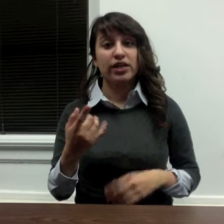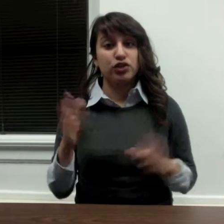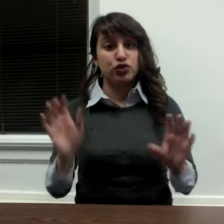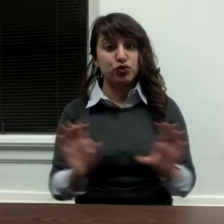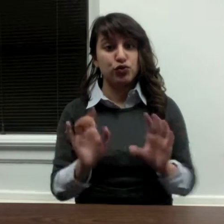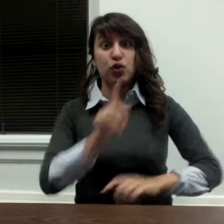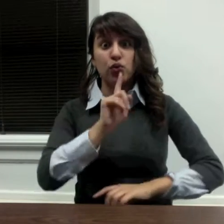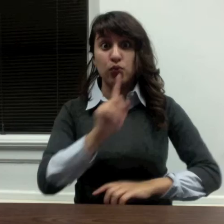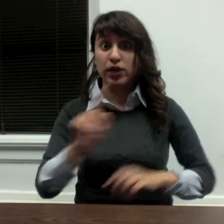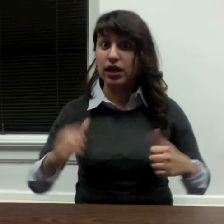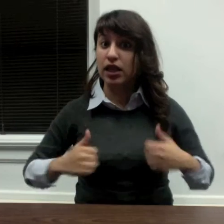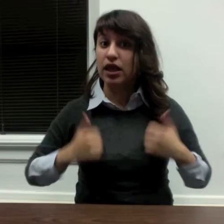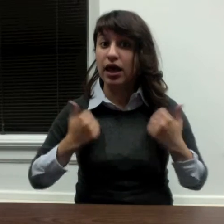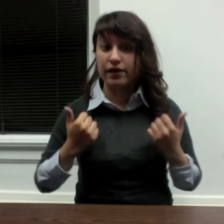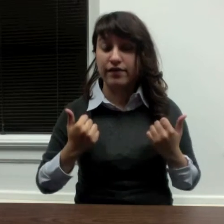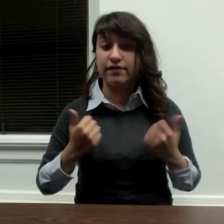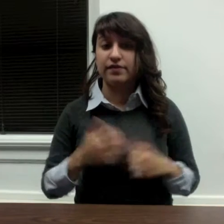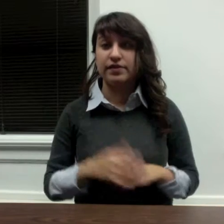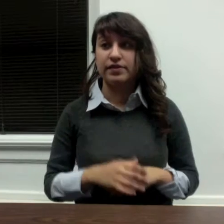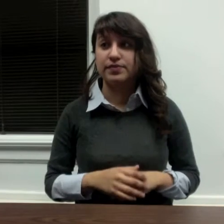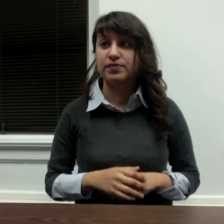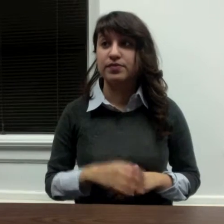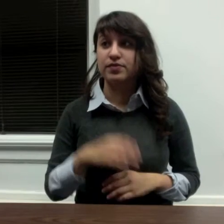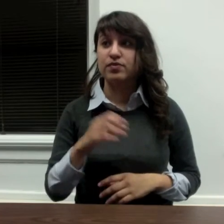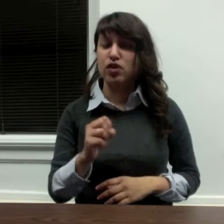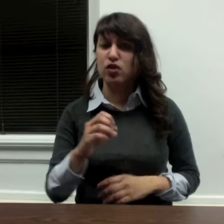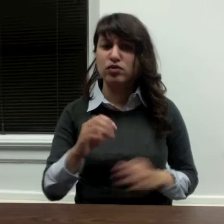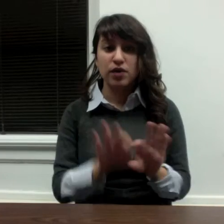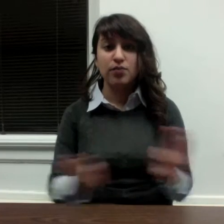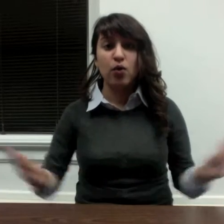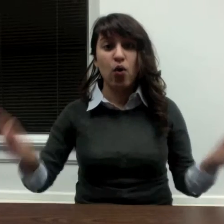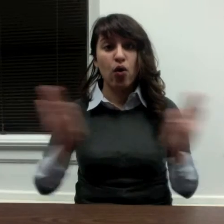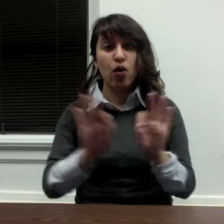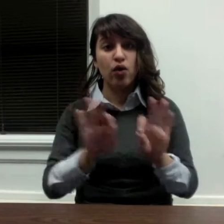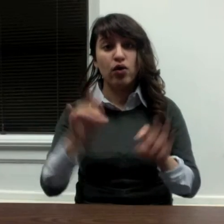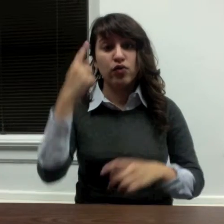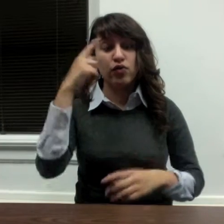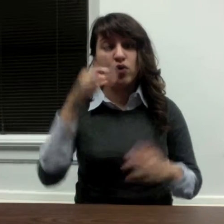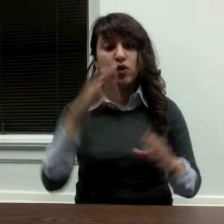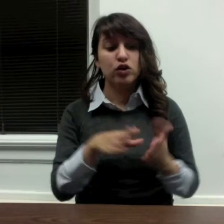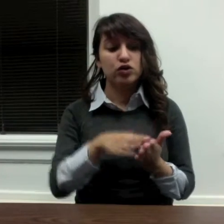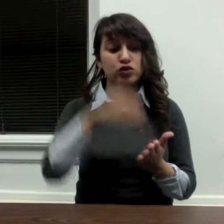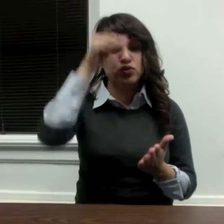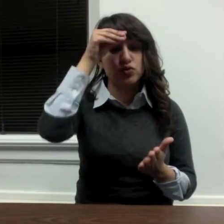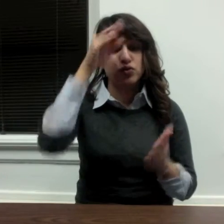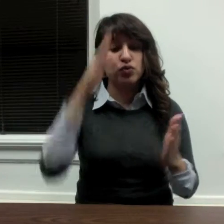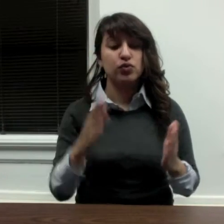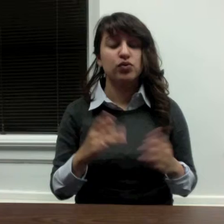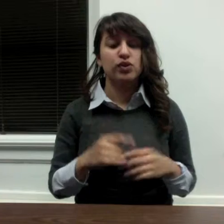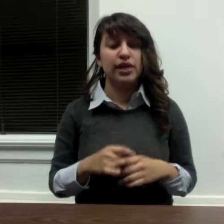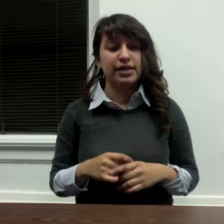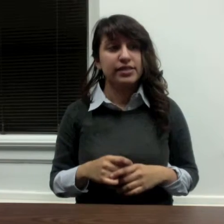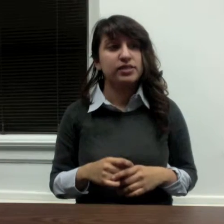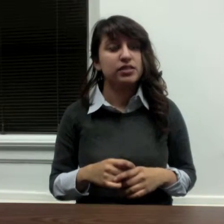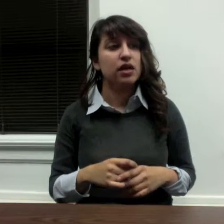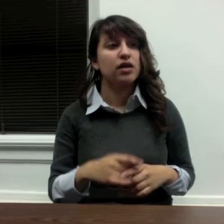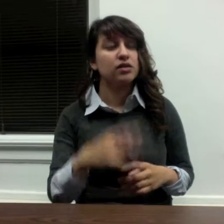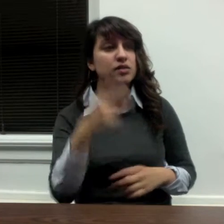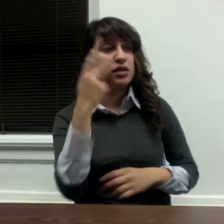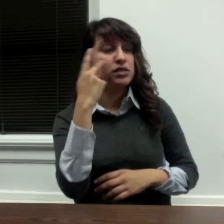to learn from those seasoned interpreters and to learn that it's okay to use the CPC